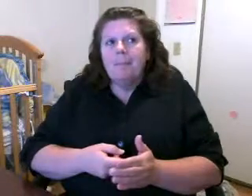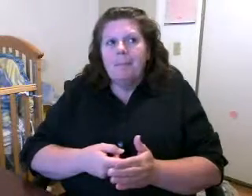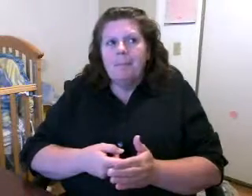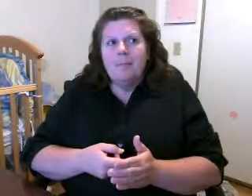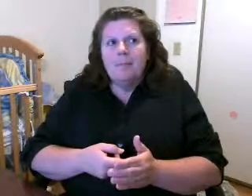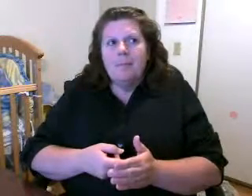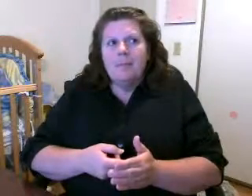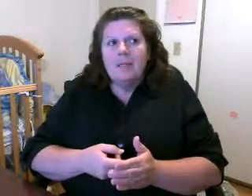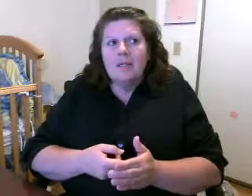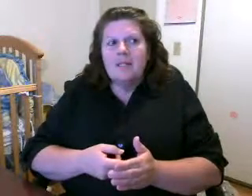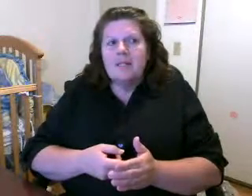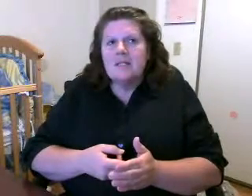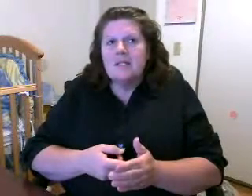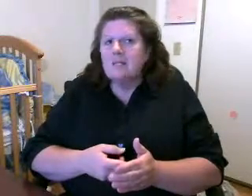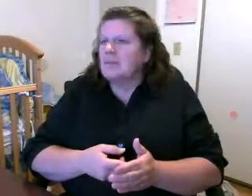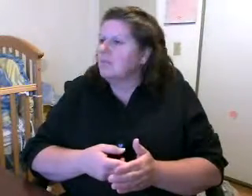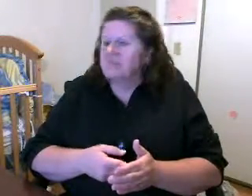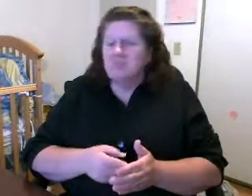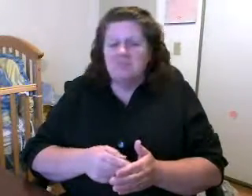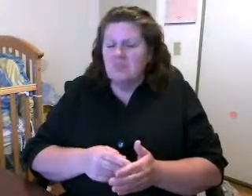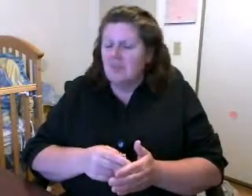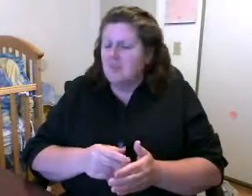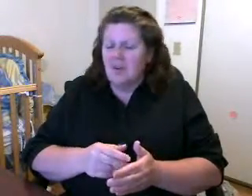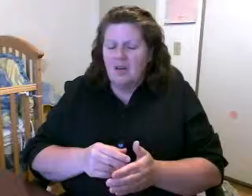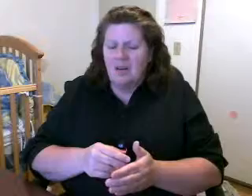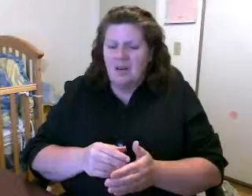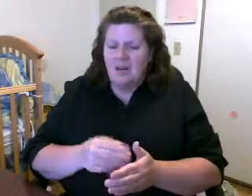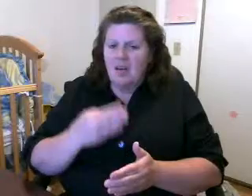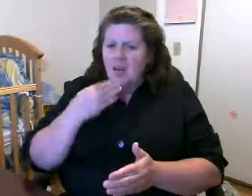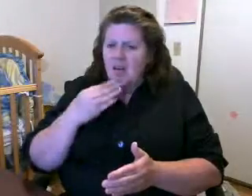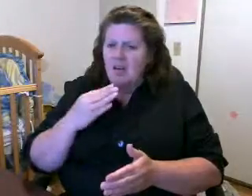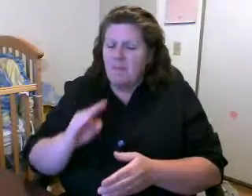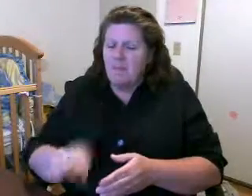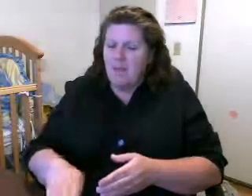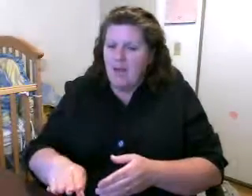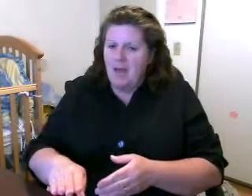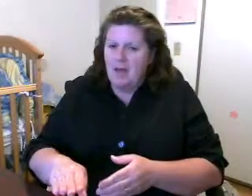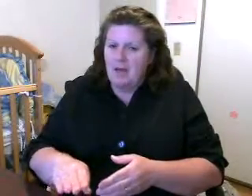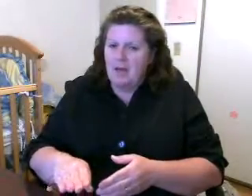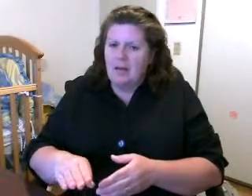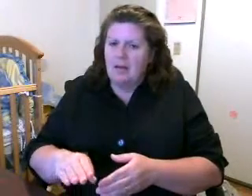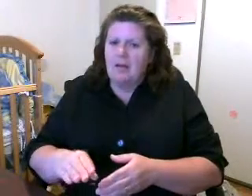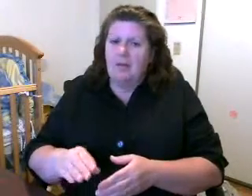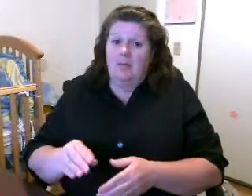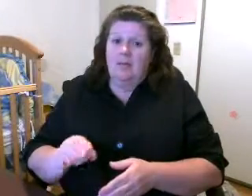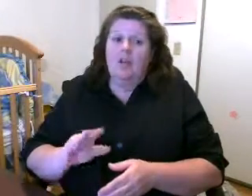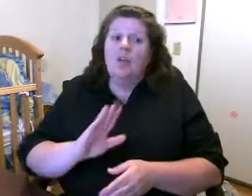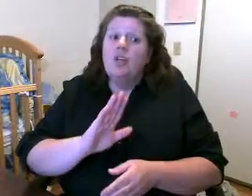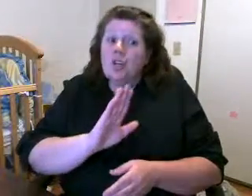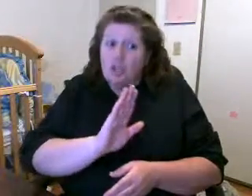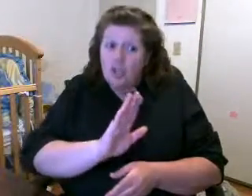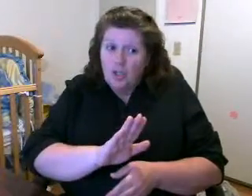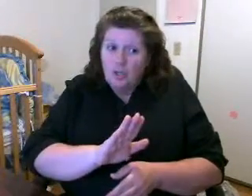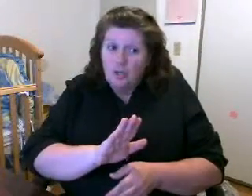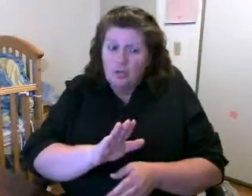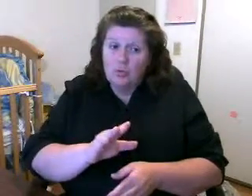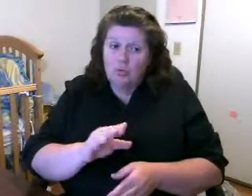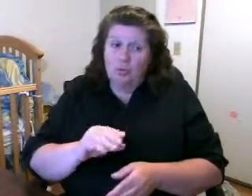as interpreters, we need to understand the intent of the message from who it's coming. So if a deaf person